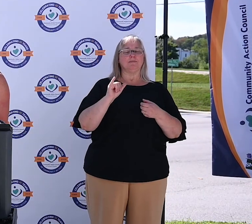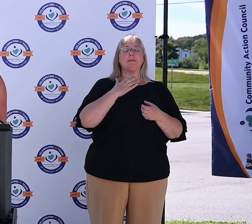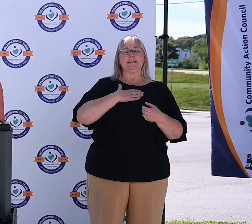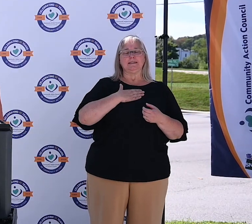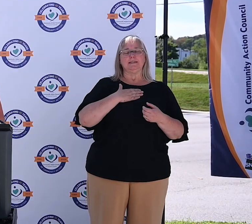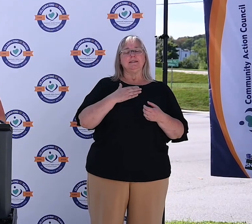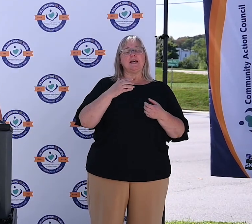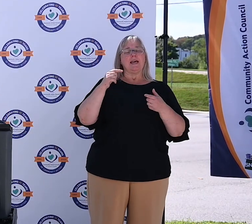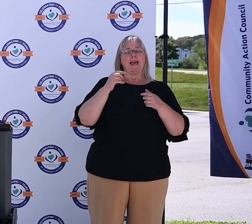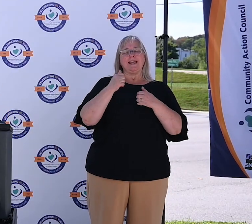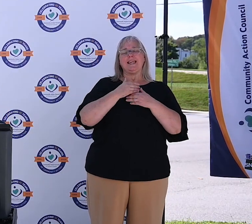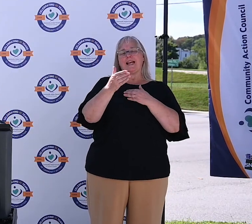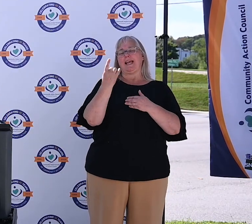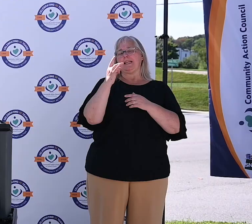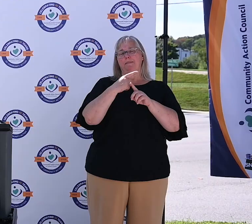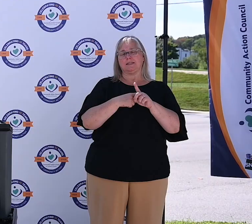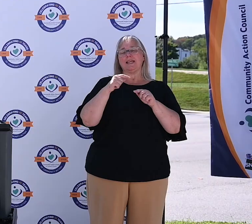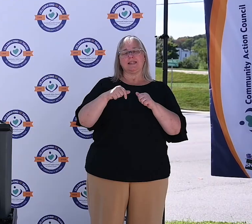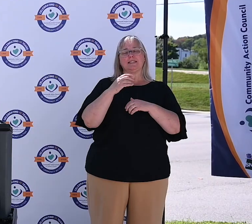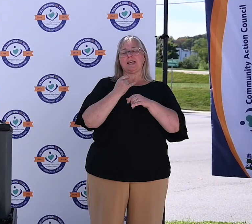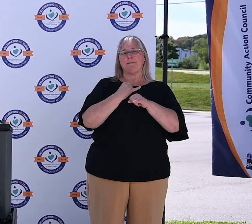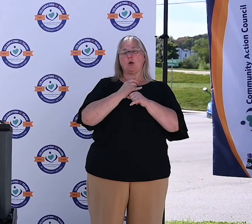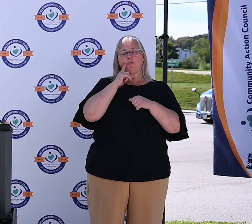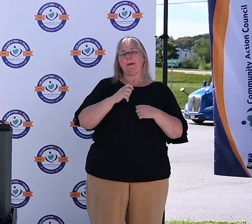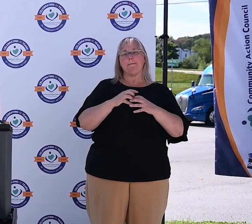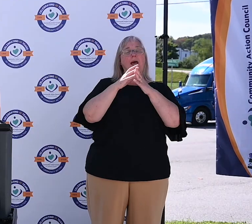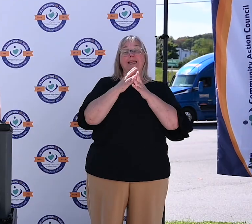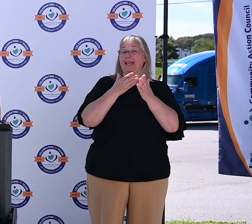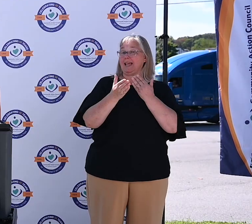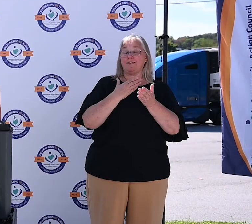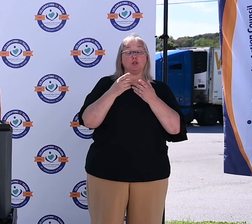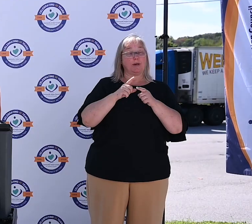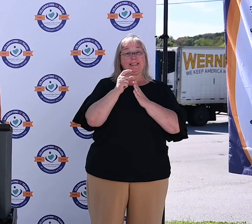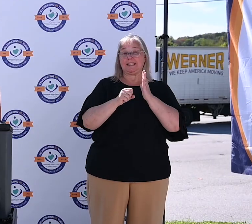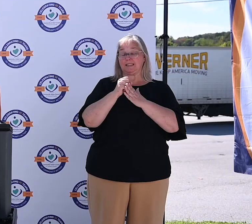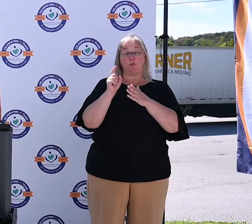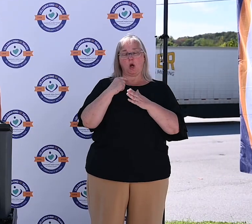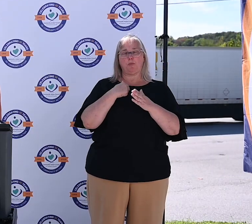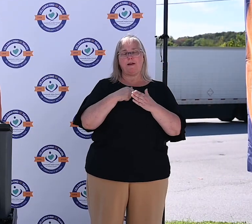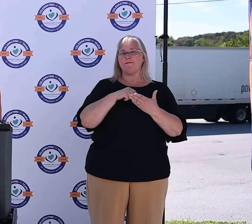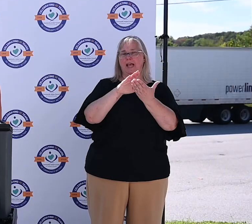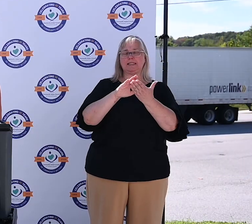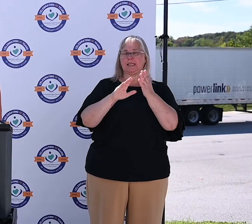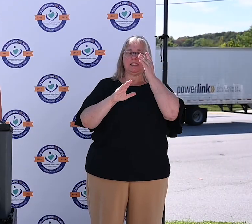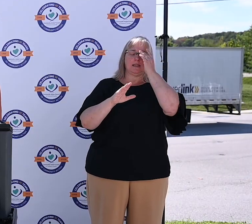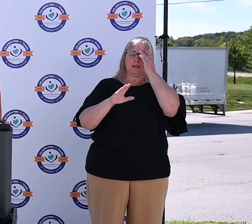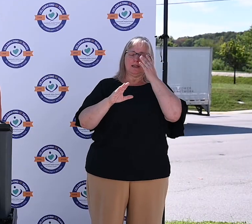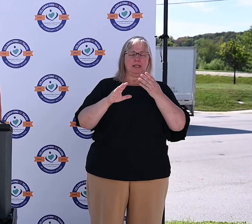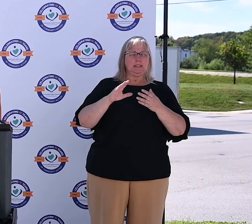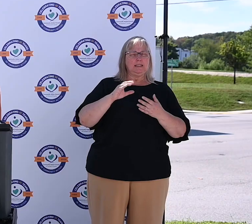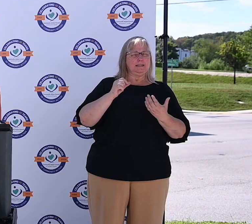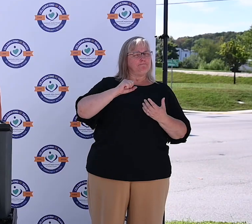this campus will be built, even amidst a season where we are facing headwinds against offering a hand up